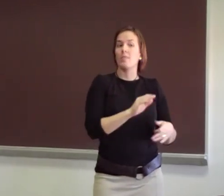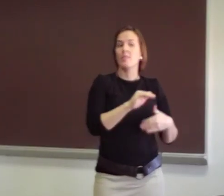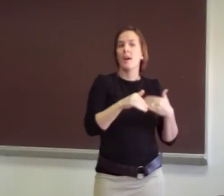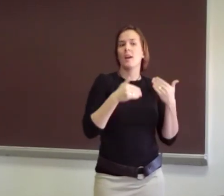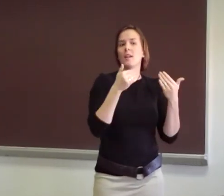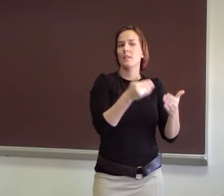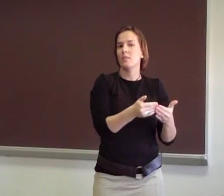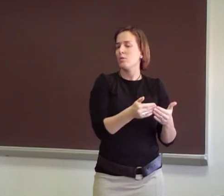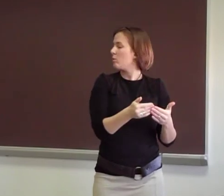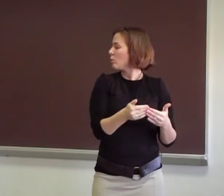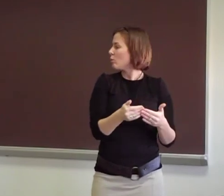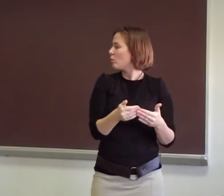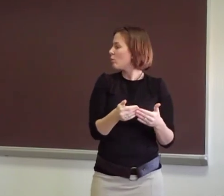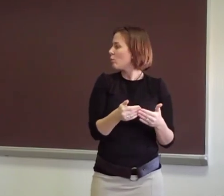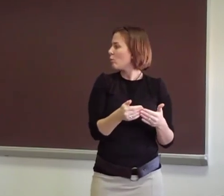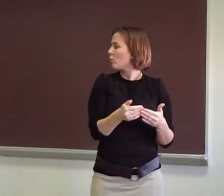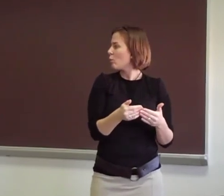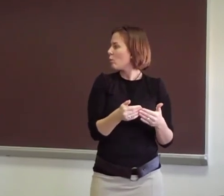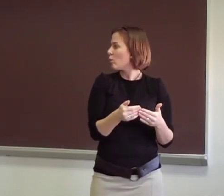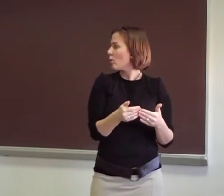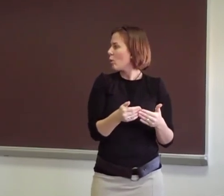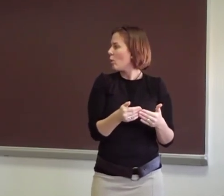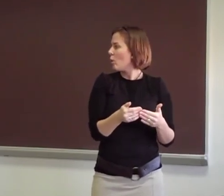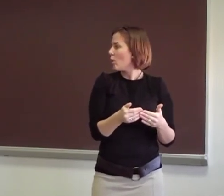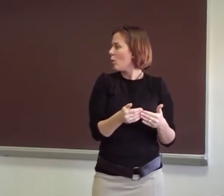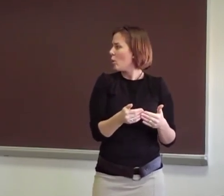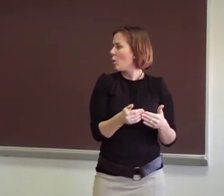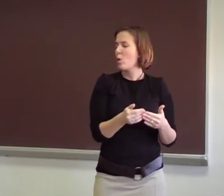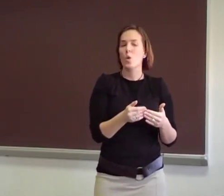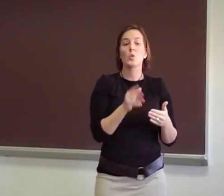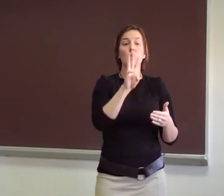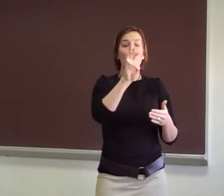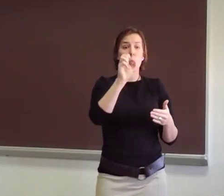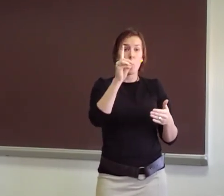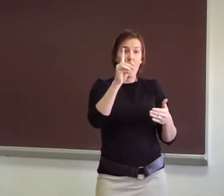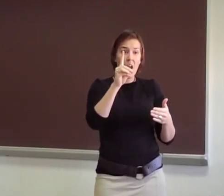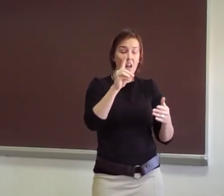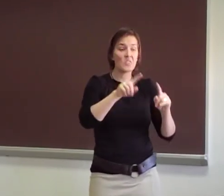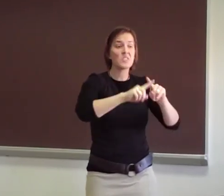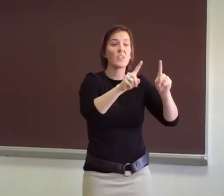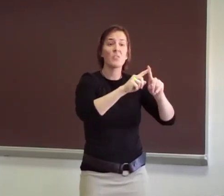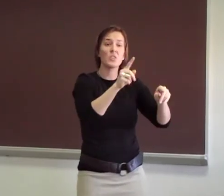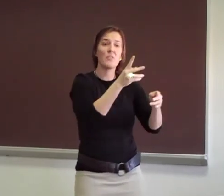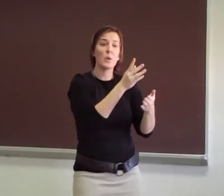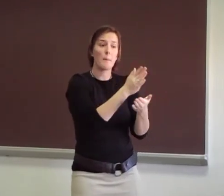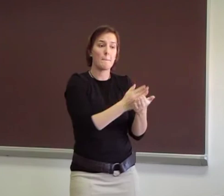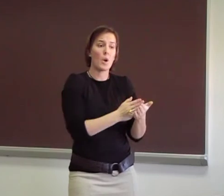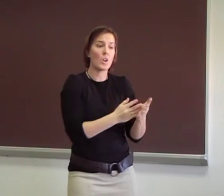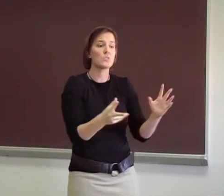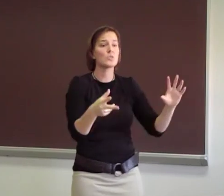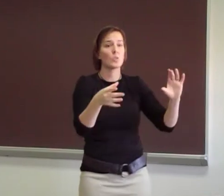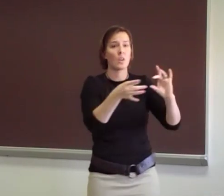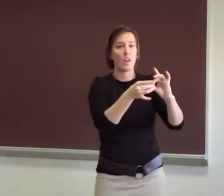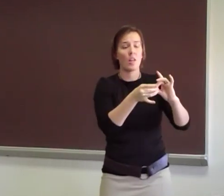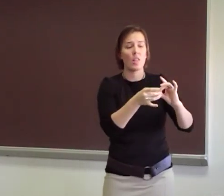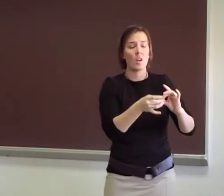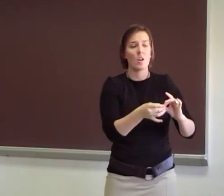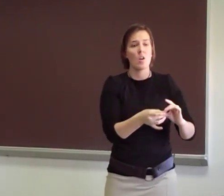and then... Okay, then we weld the various pieces together, so we have one piece for the front